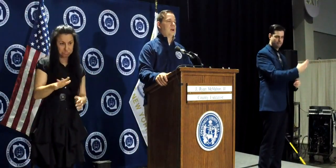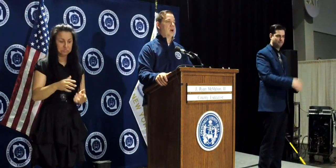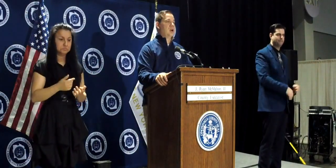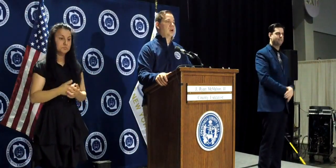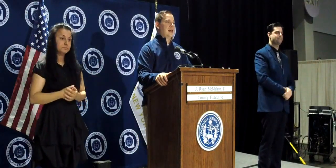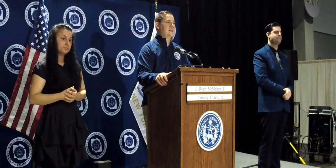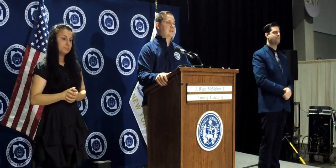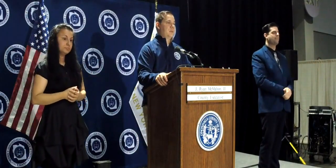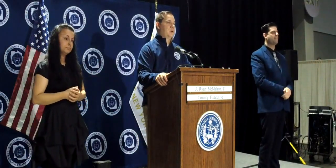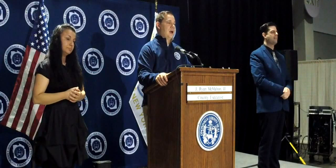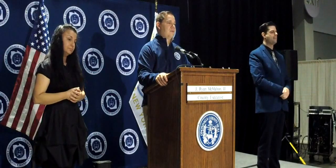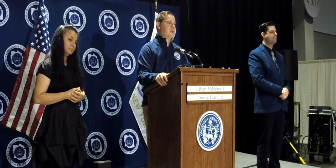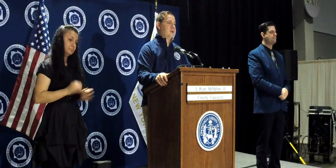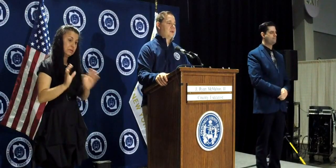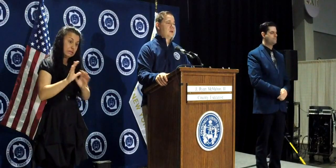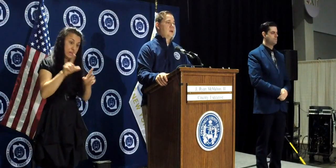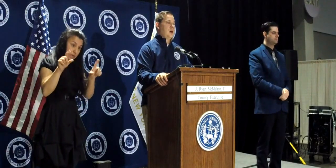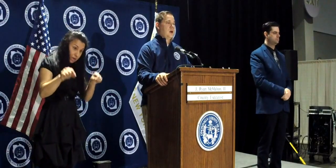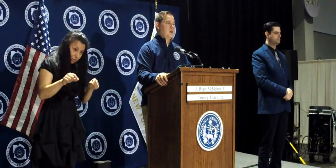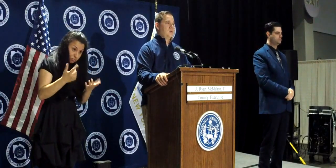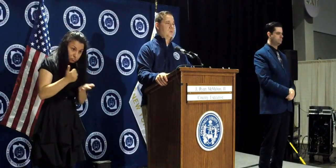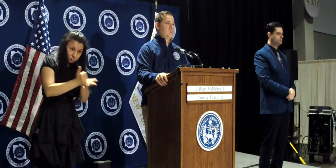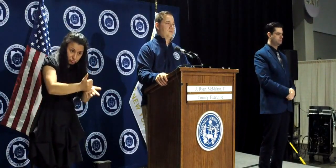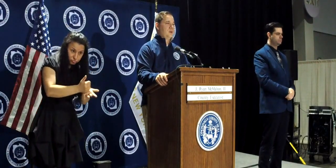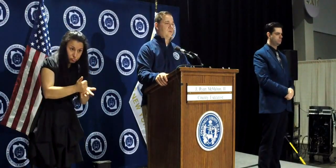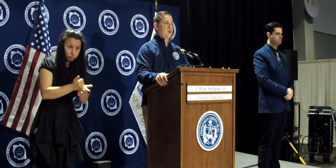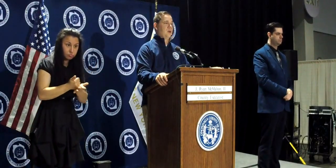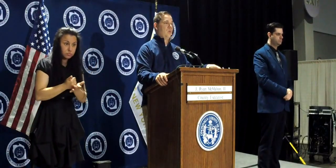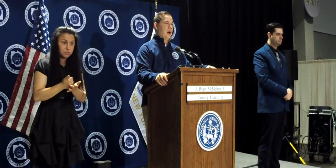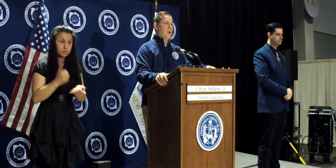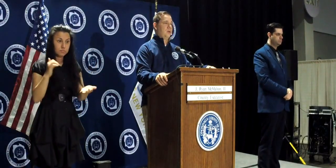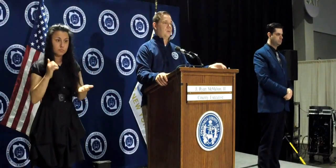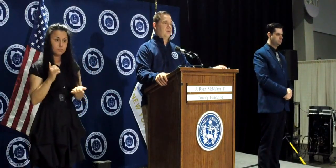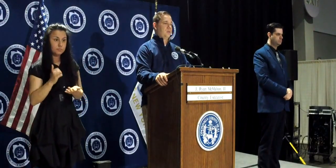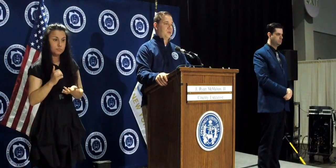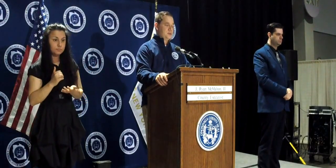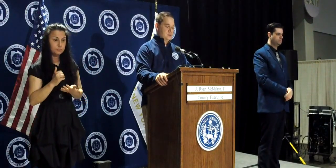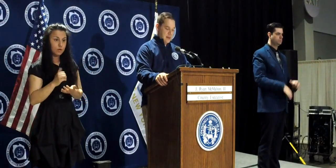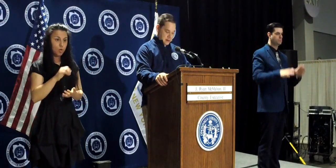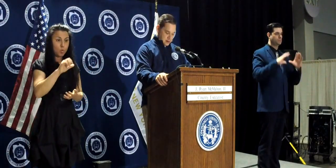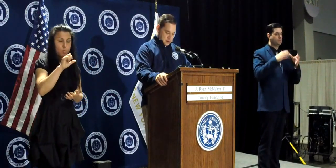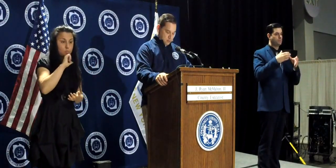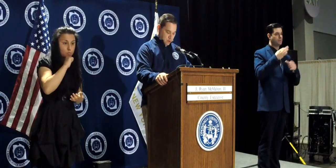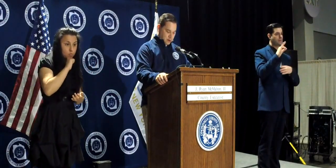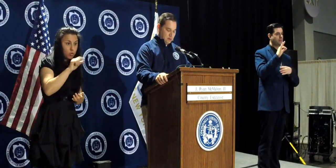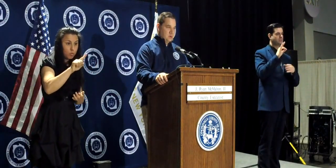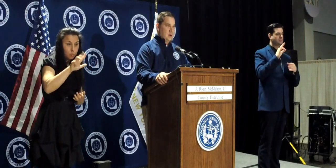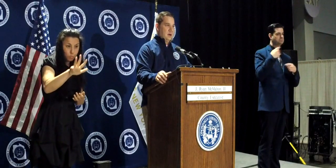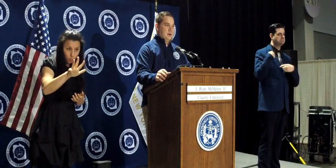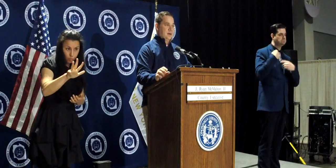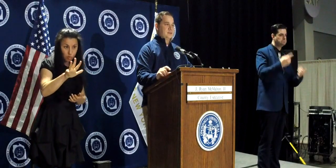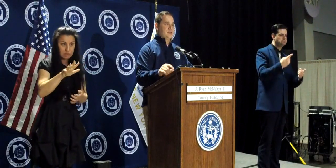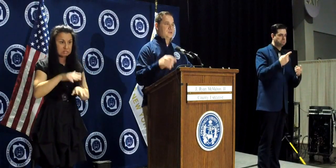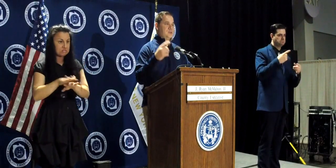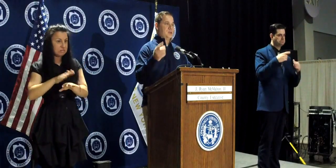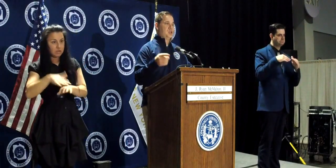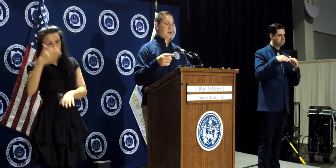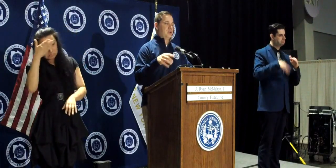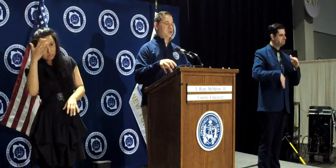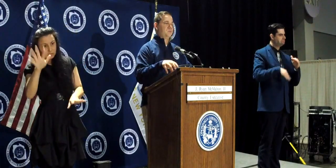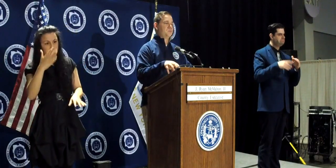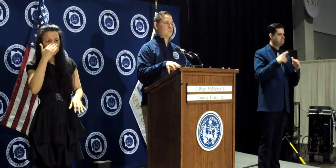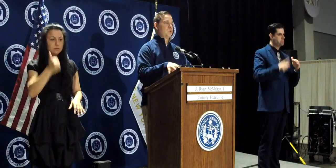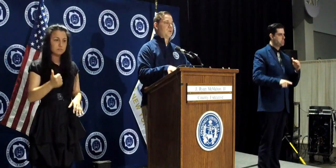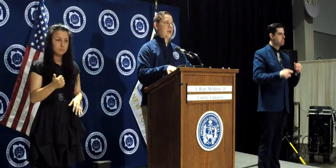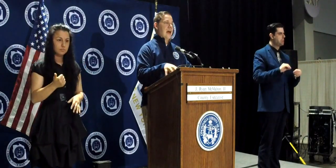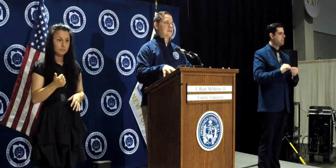you look at our under 19 demographic, we've done very well. We're very pleased with that. But it continues to be a